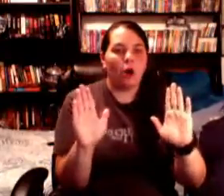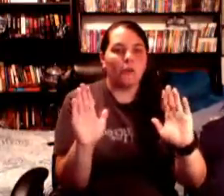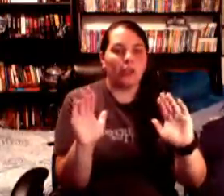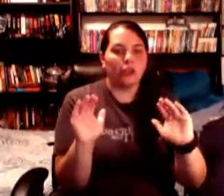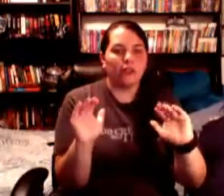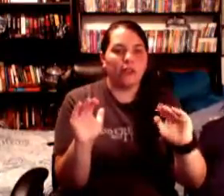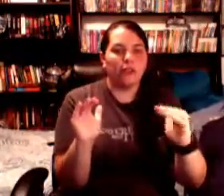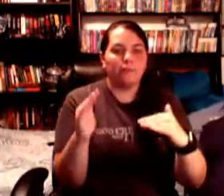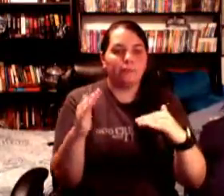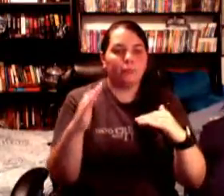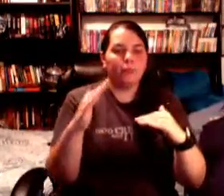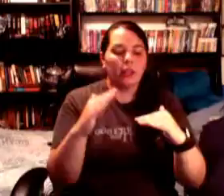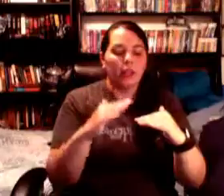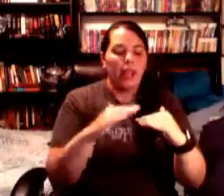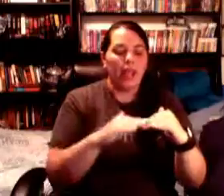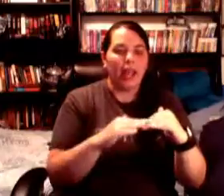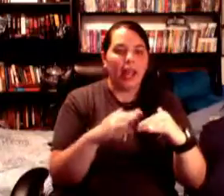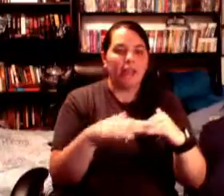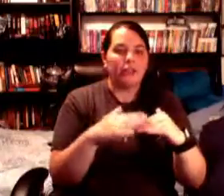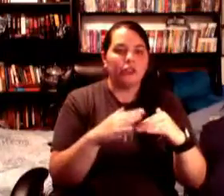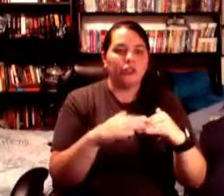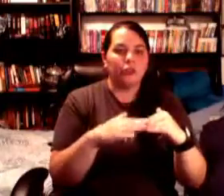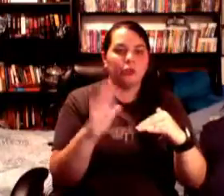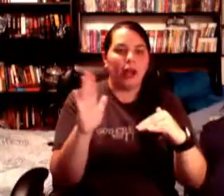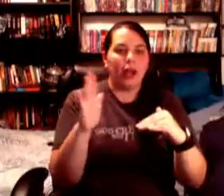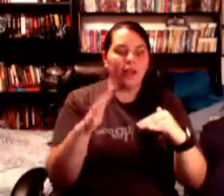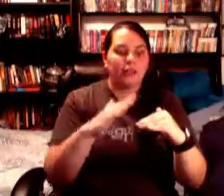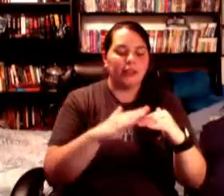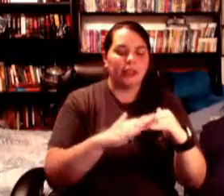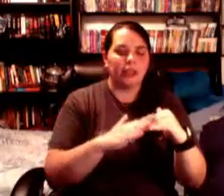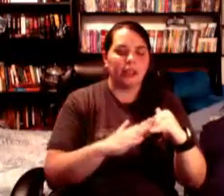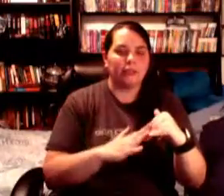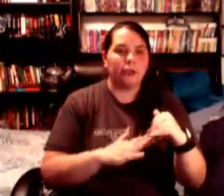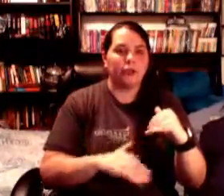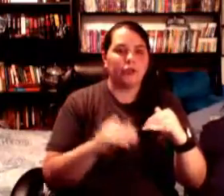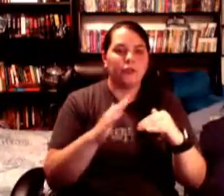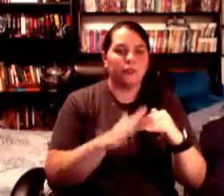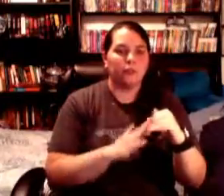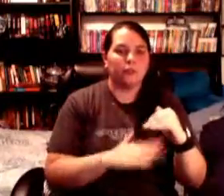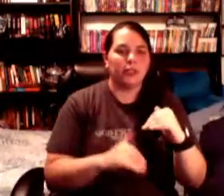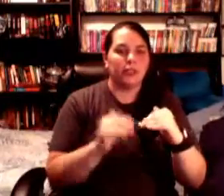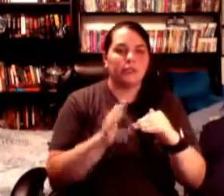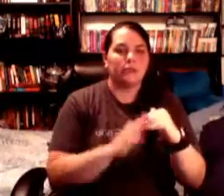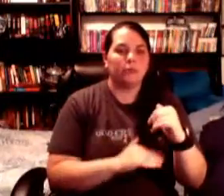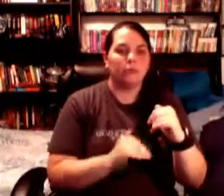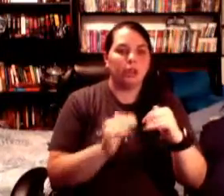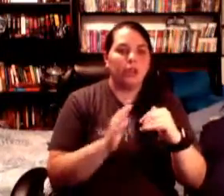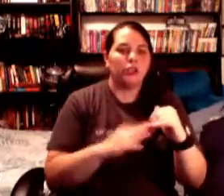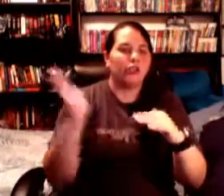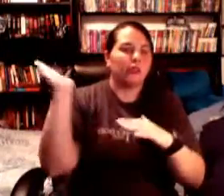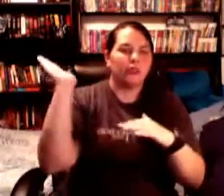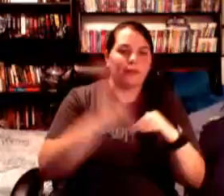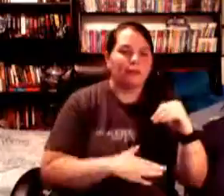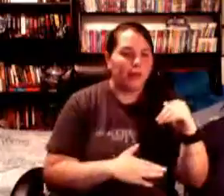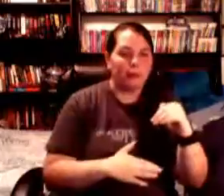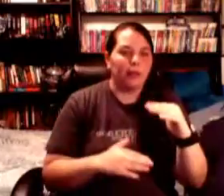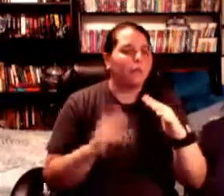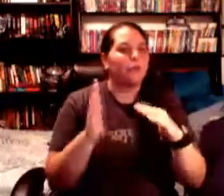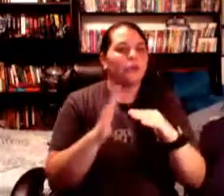palms and you're going to bend them. And your right hand is just going to touch your fingertips. Then. Don't have to slap it, but